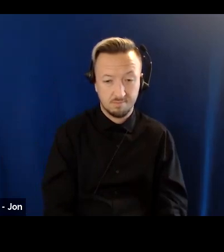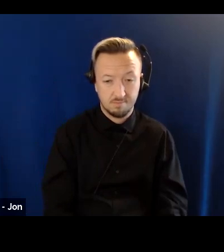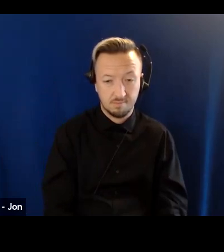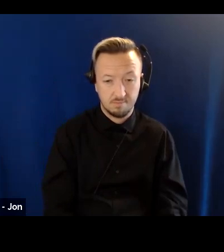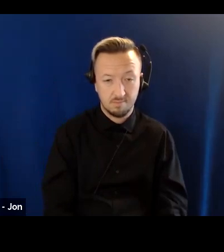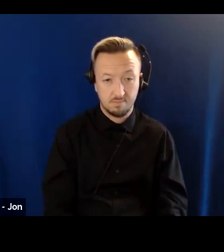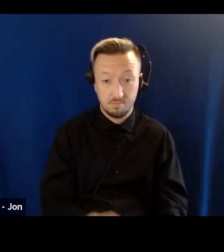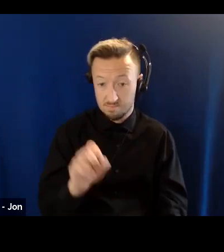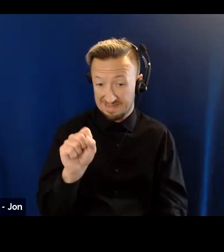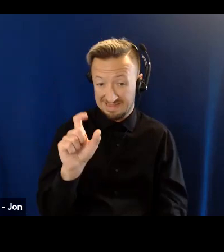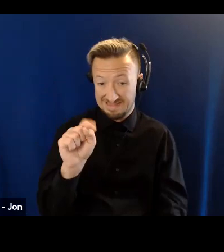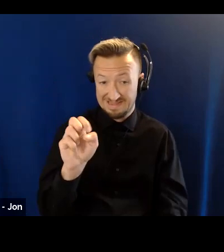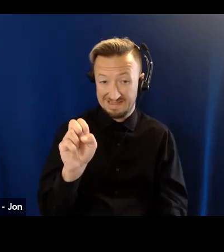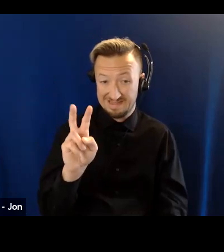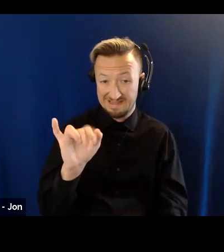Stevie, you